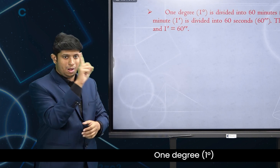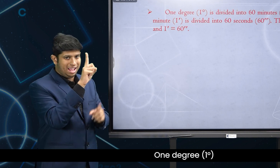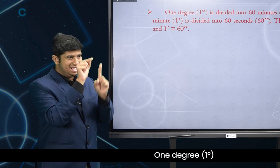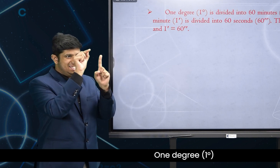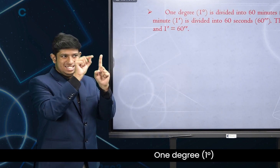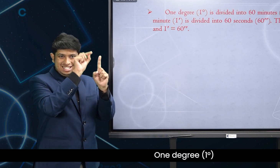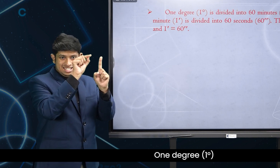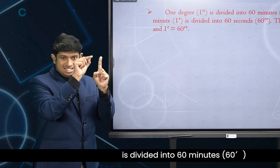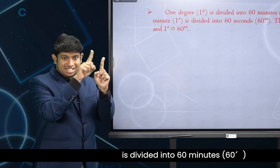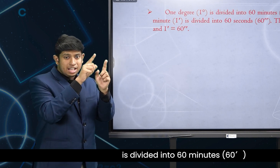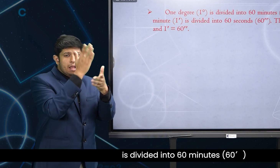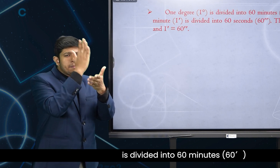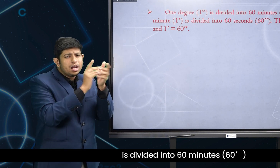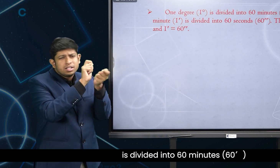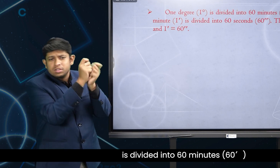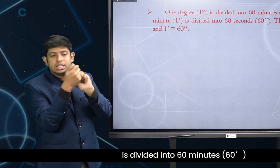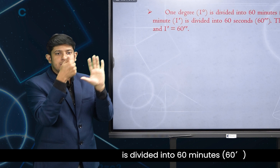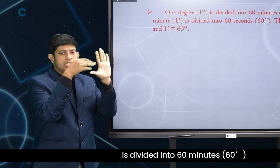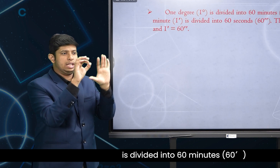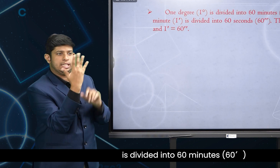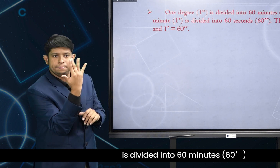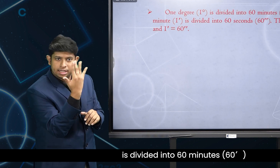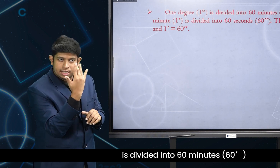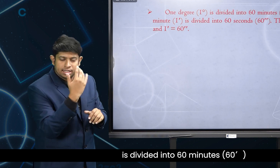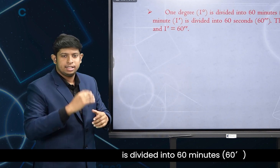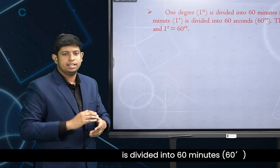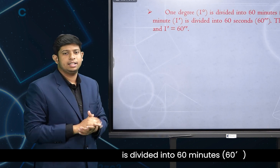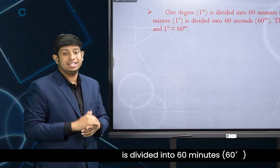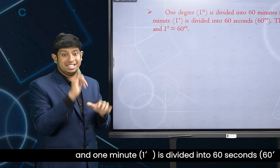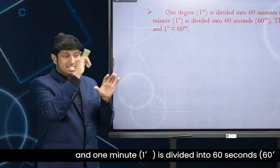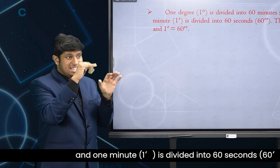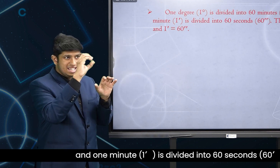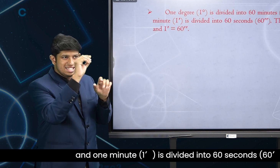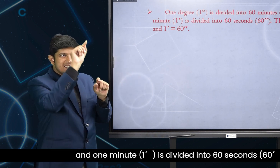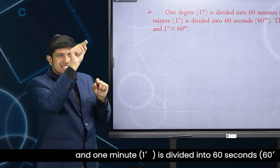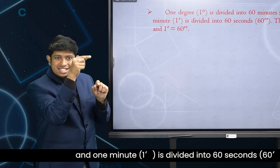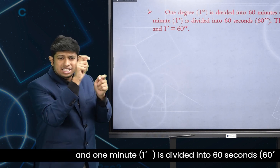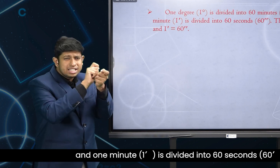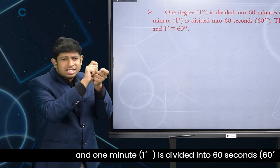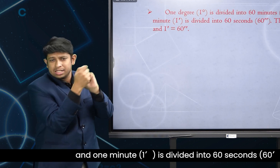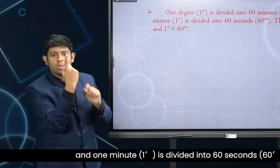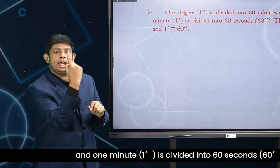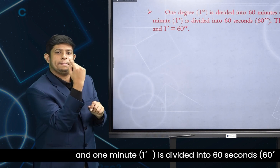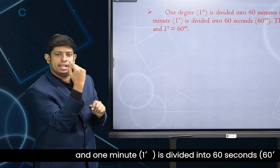1 degree is divided into 60 minutes and 1 minute is divided into 60